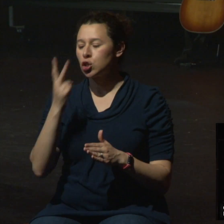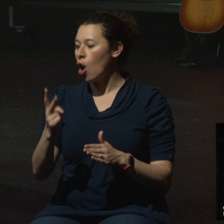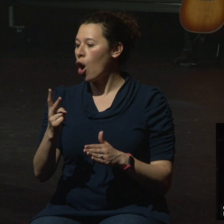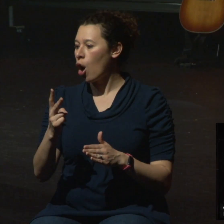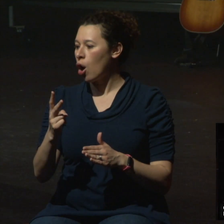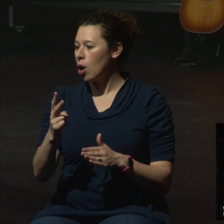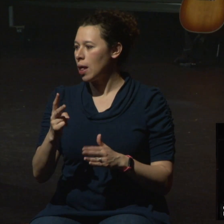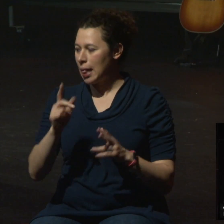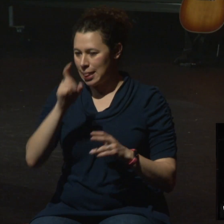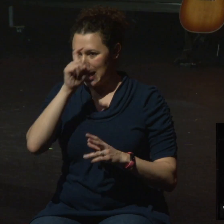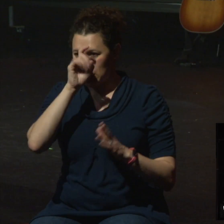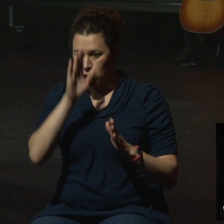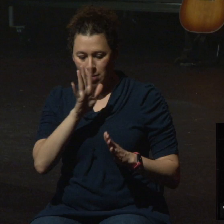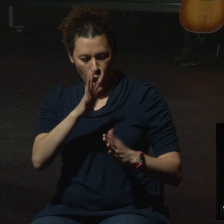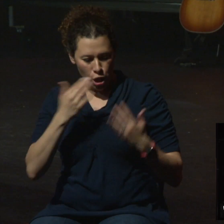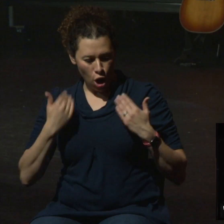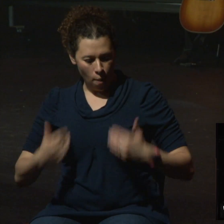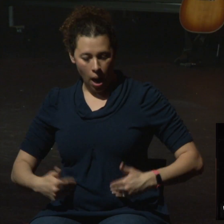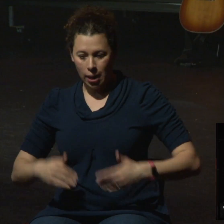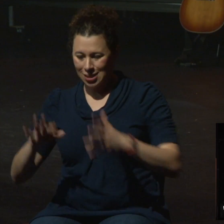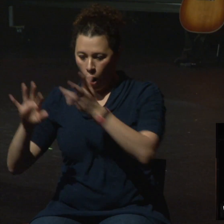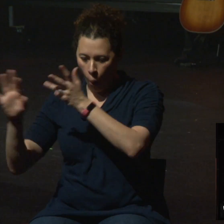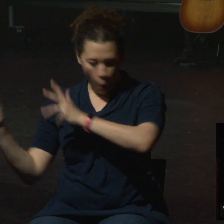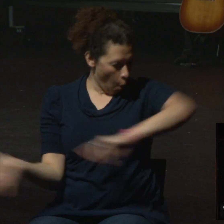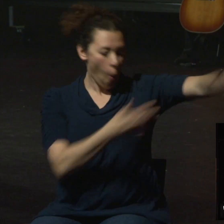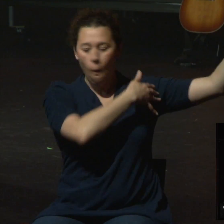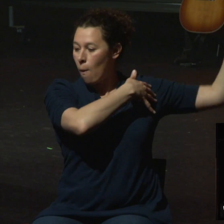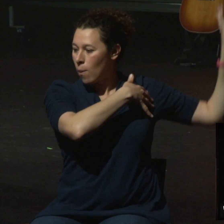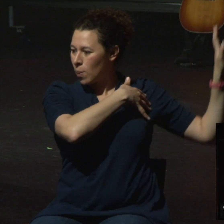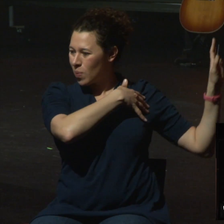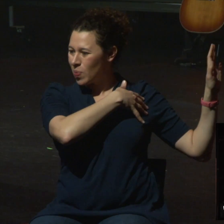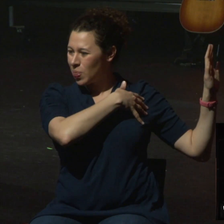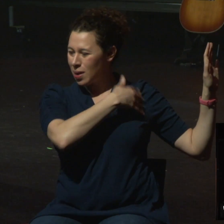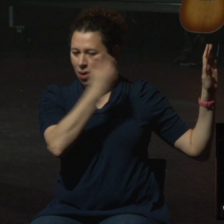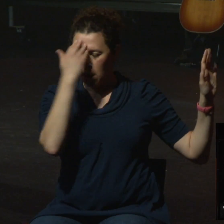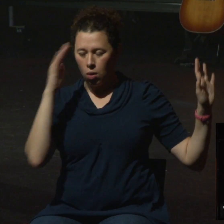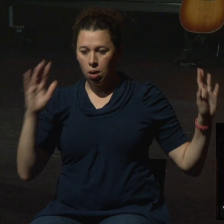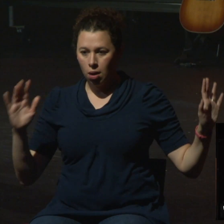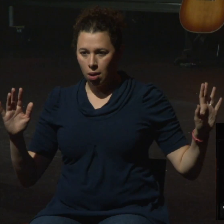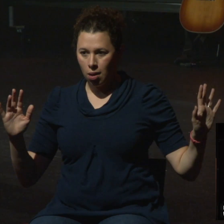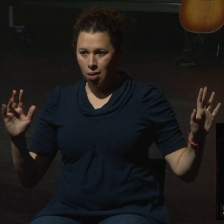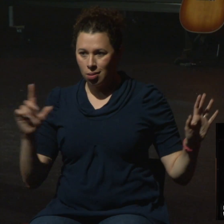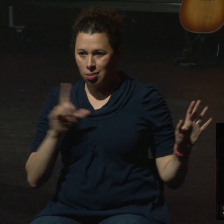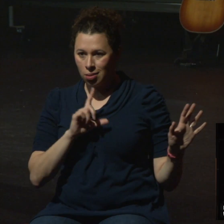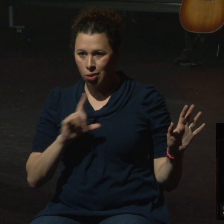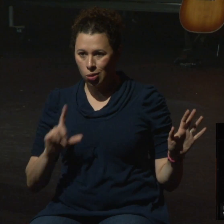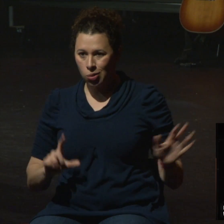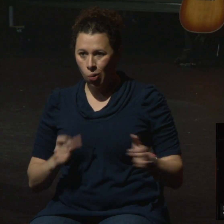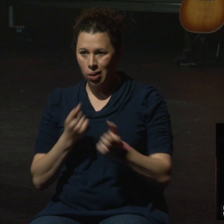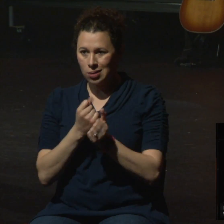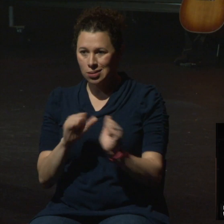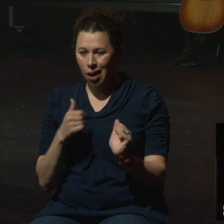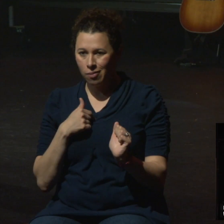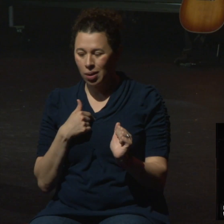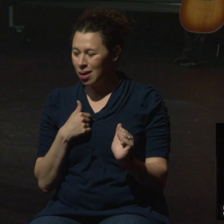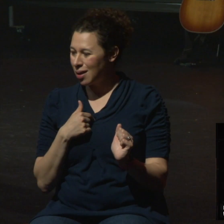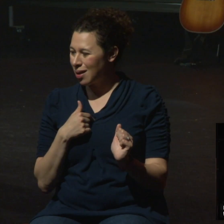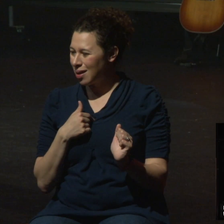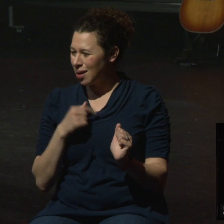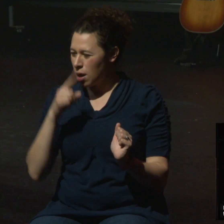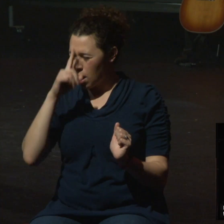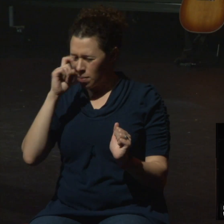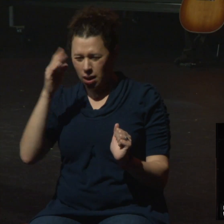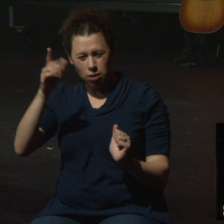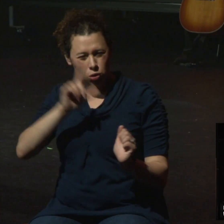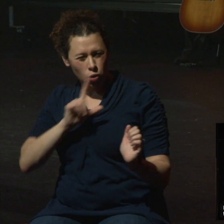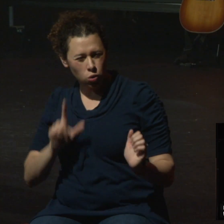washed up on the shore, they knew that the Lord had saved them. Because of the mighty power he had used against